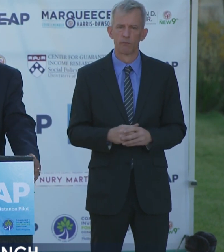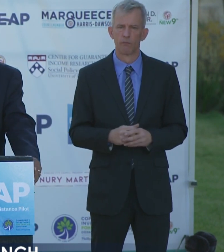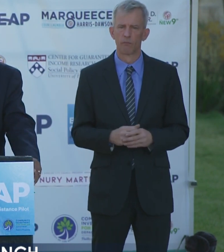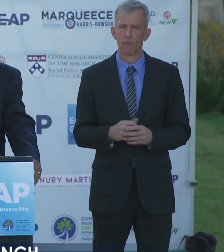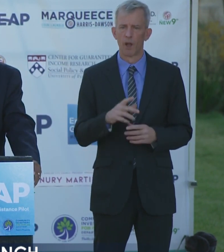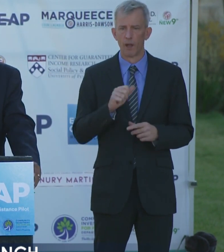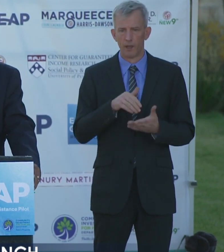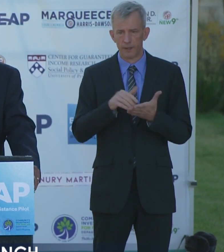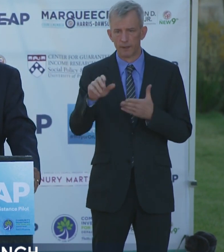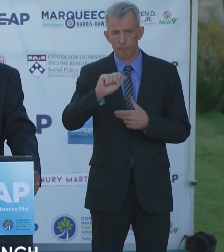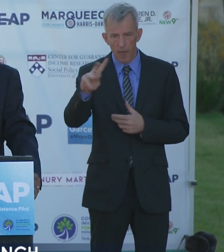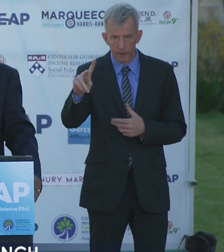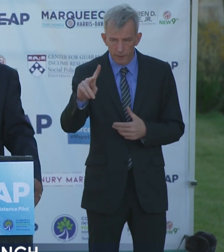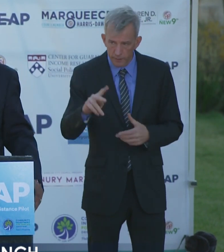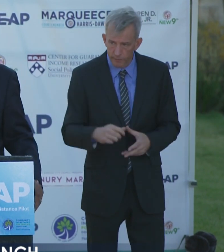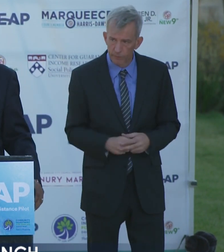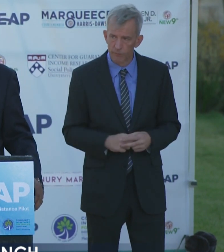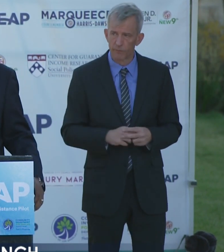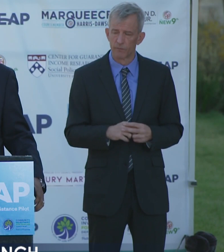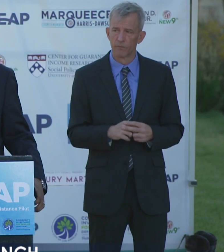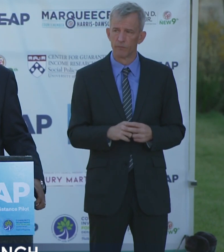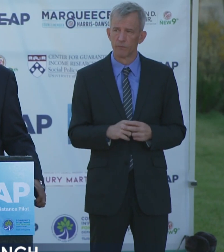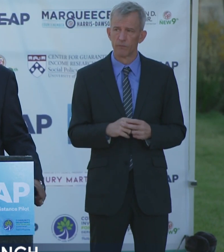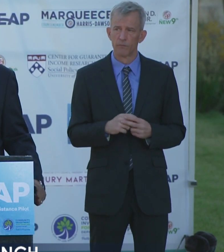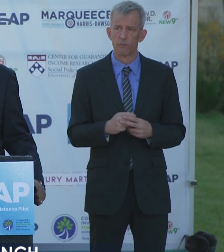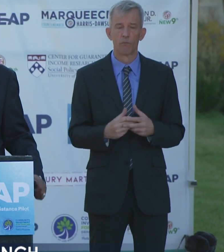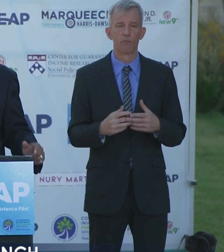income, yearly income of less than